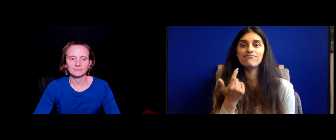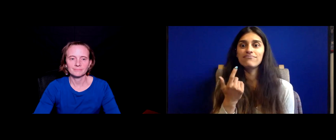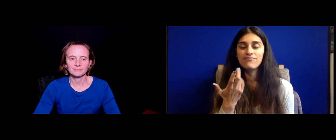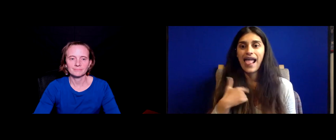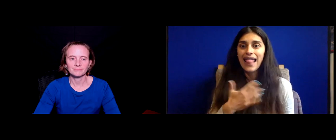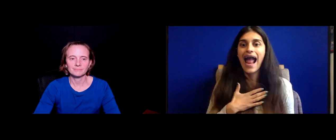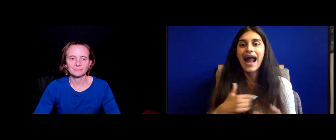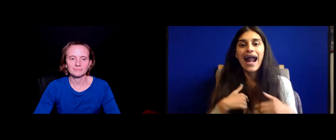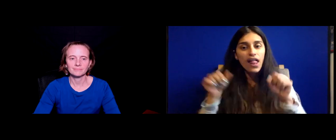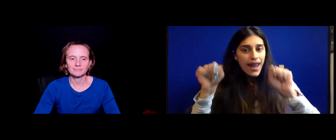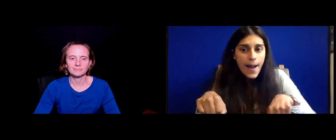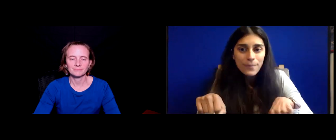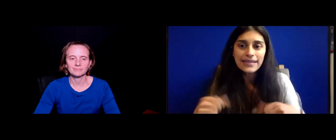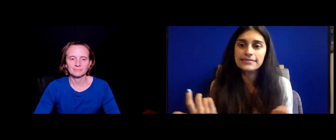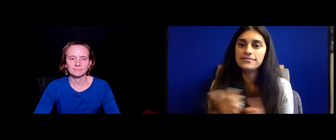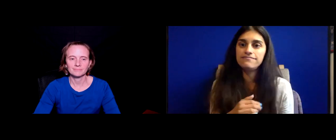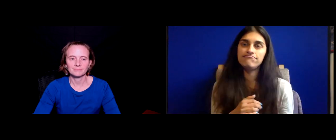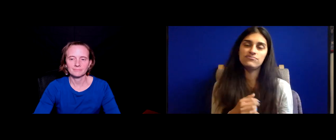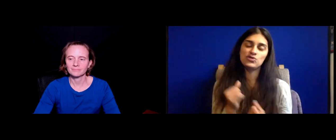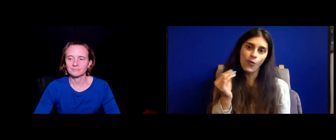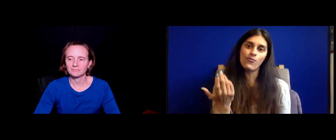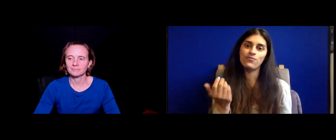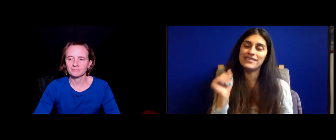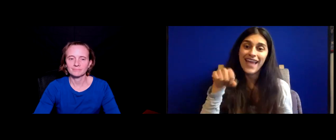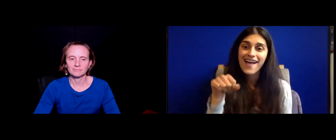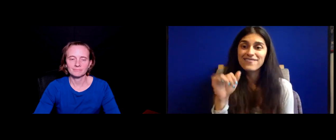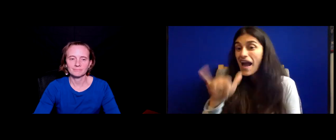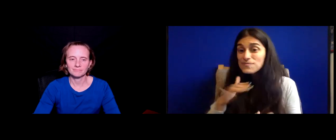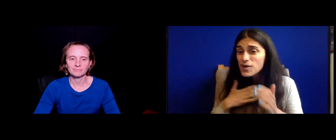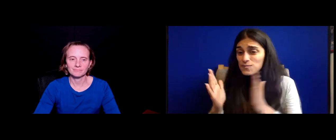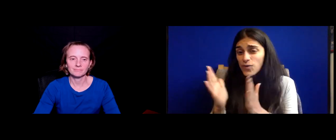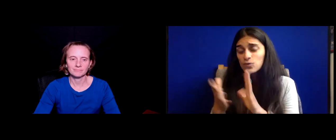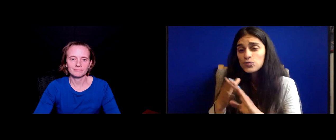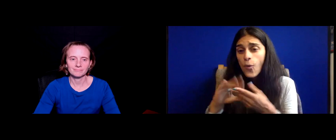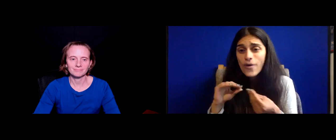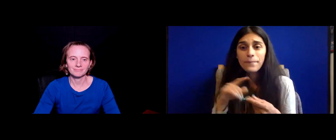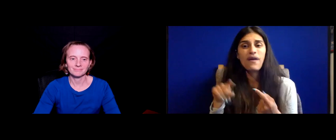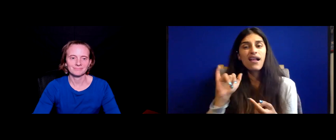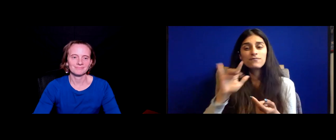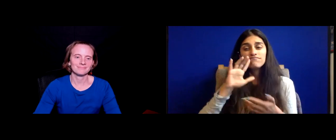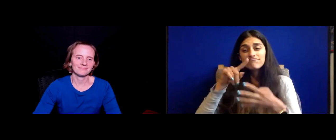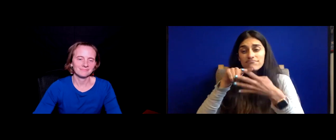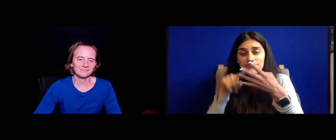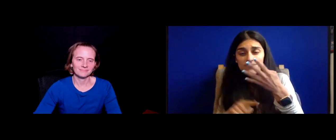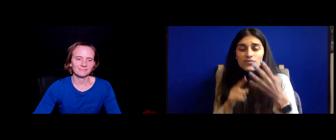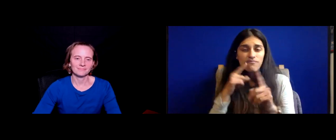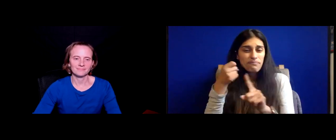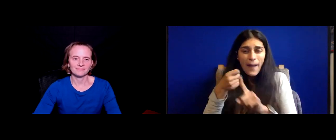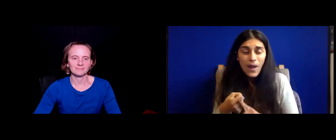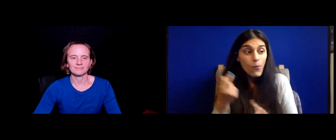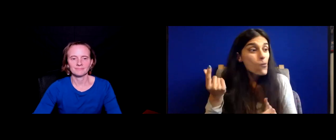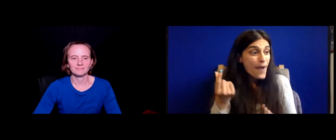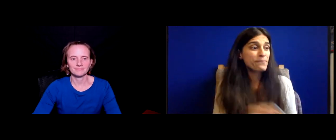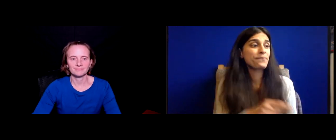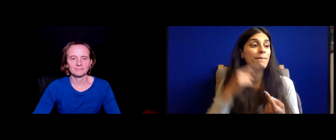I'm happy that I'm a healthier person now, and that I'm just able to move on. So yeah, that's my small story that I